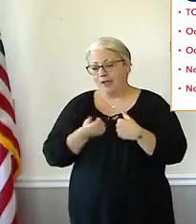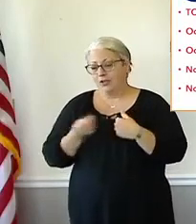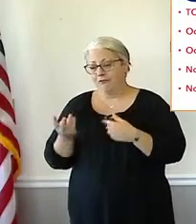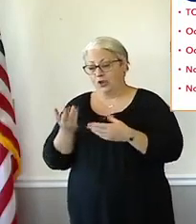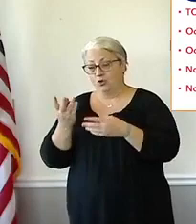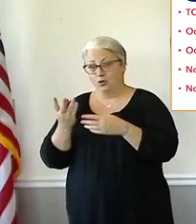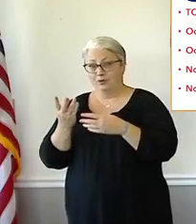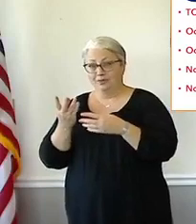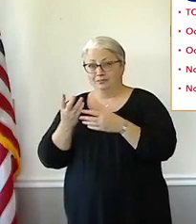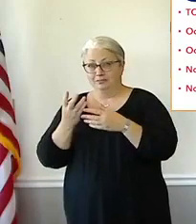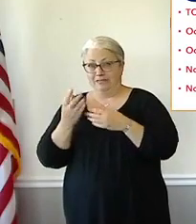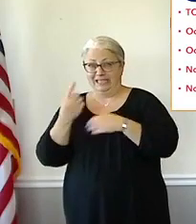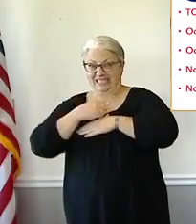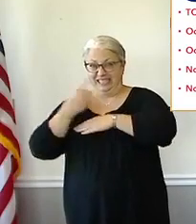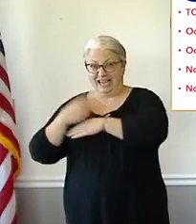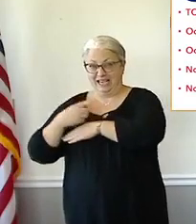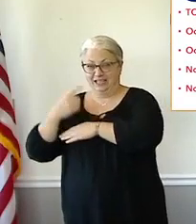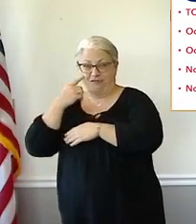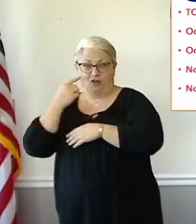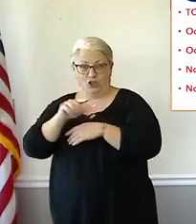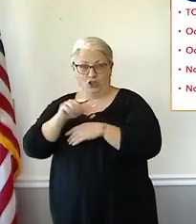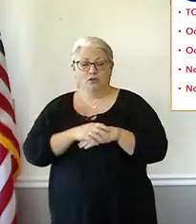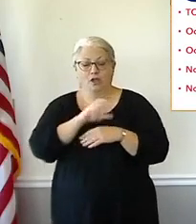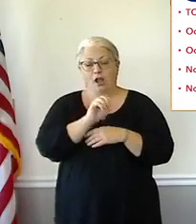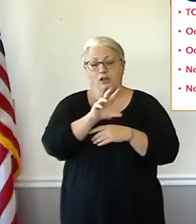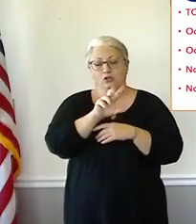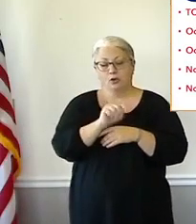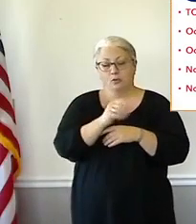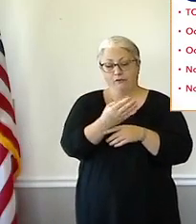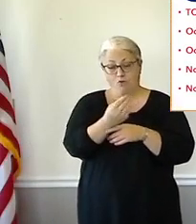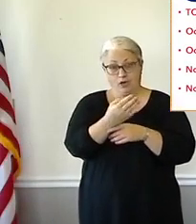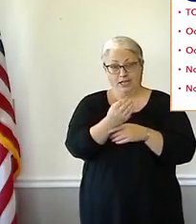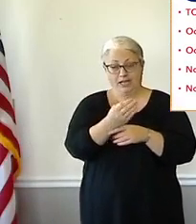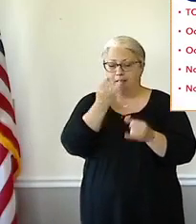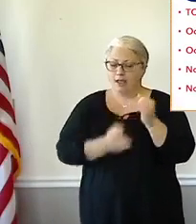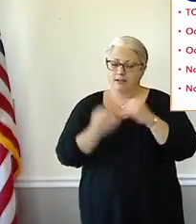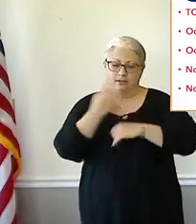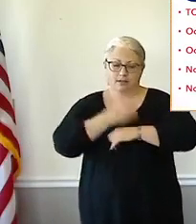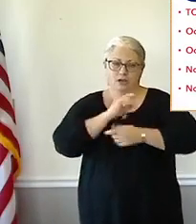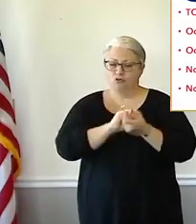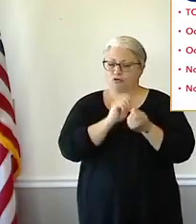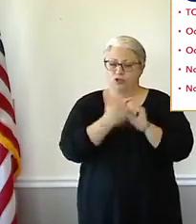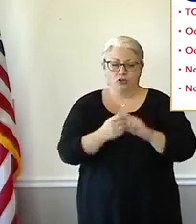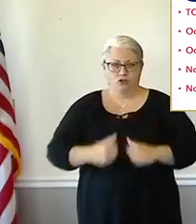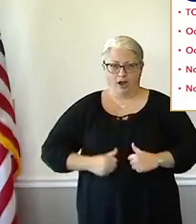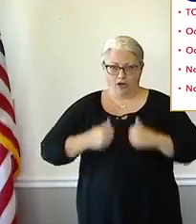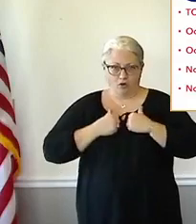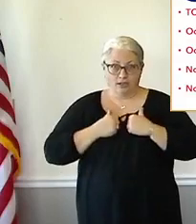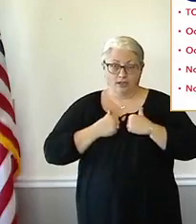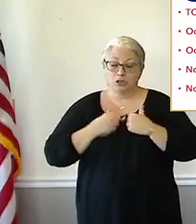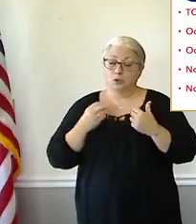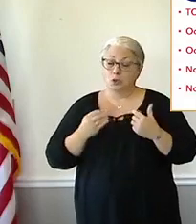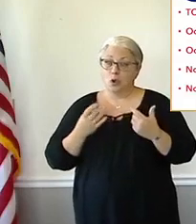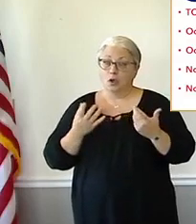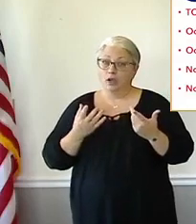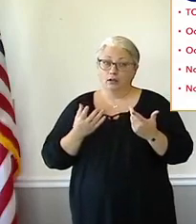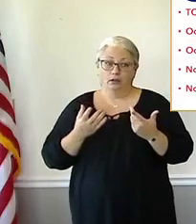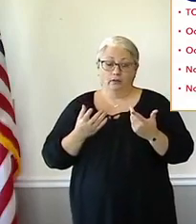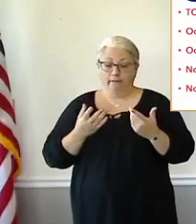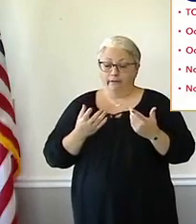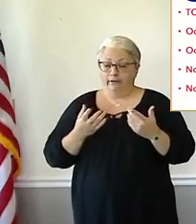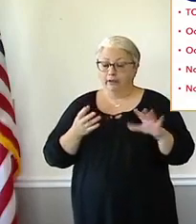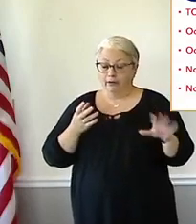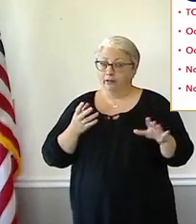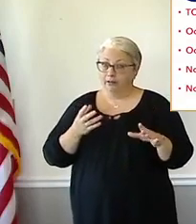day to register to vote. October 14th is the last day to submit a change of address. So if you've changed addresses, which happened to me and my wife 2 years